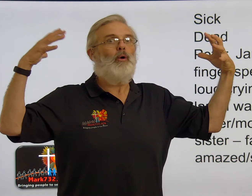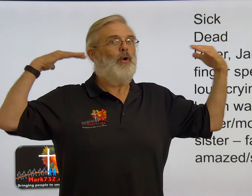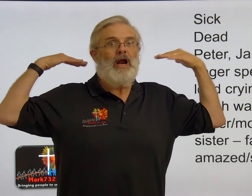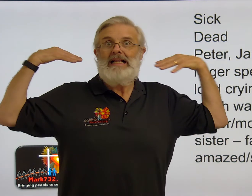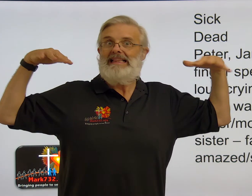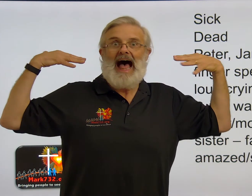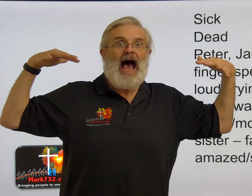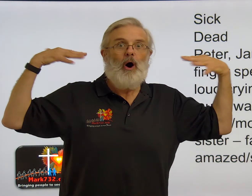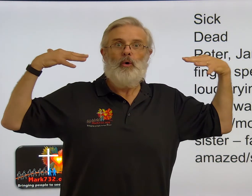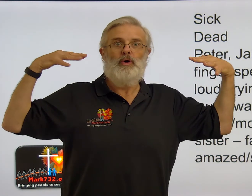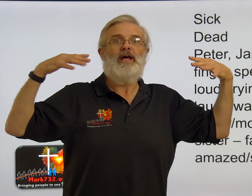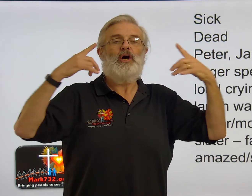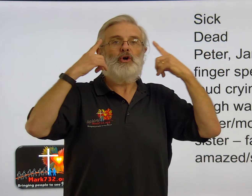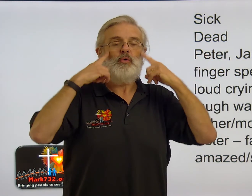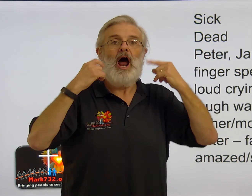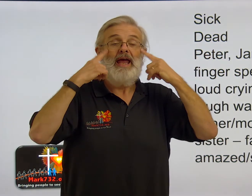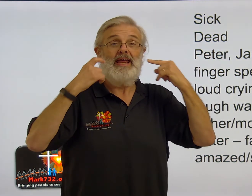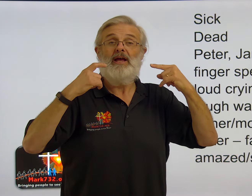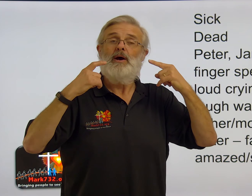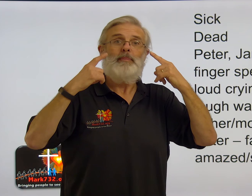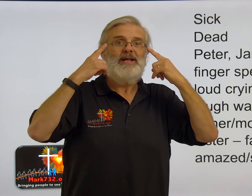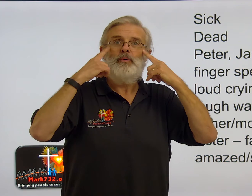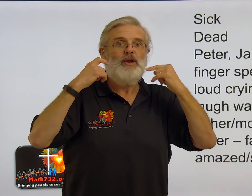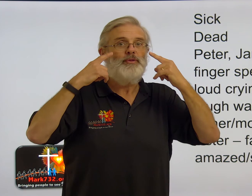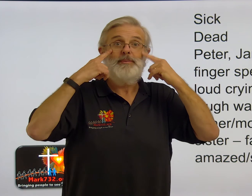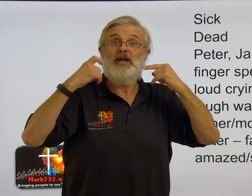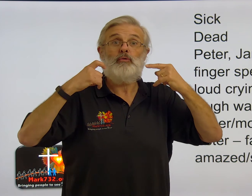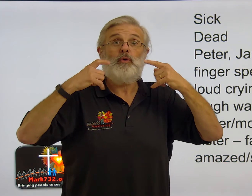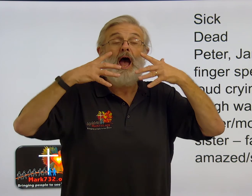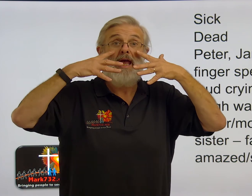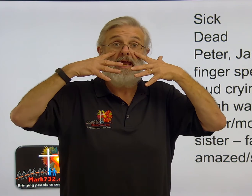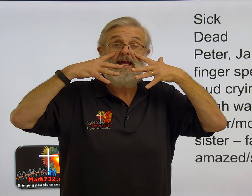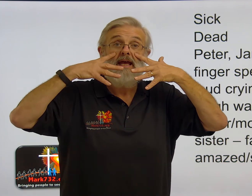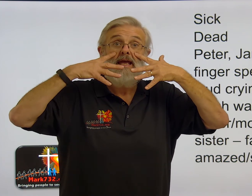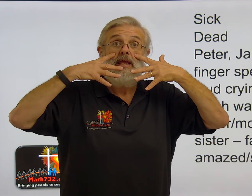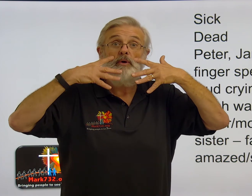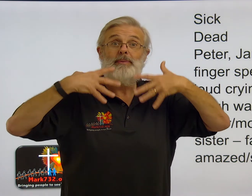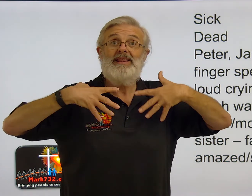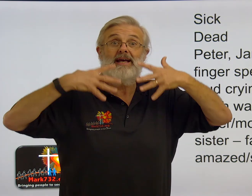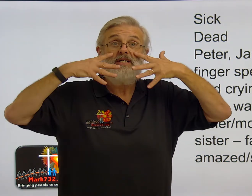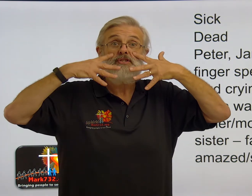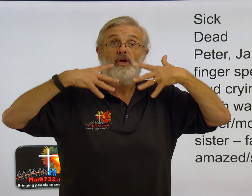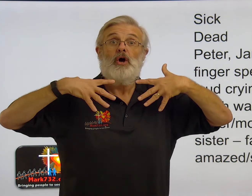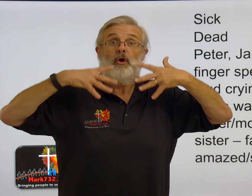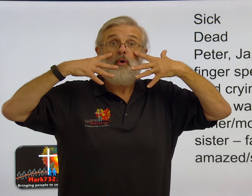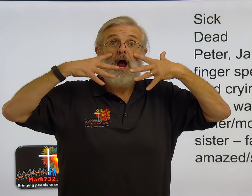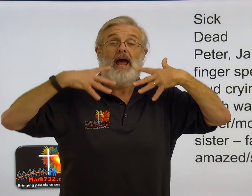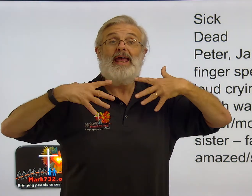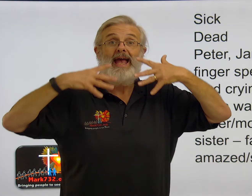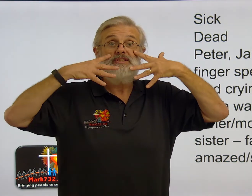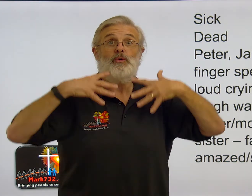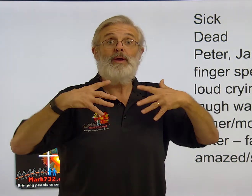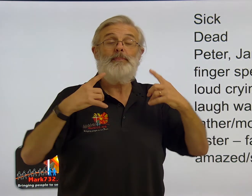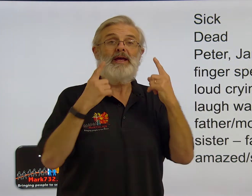loud crying. But it wouldn't only be crying, it would be this. Crying as in weeping.